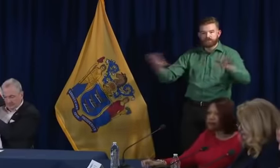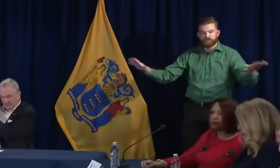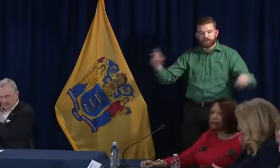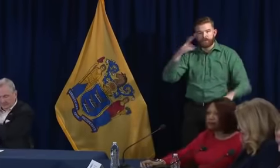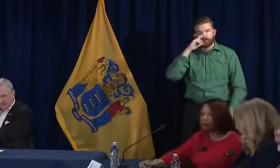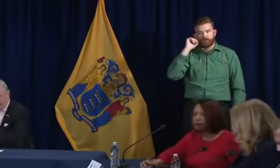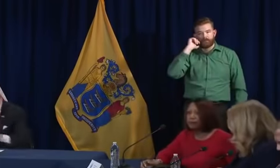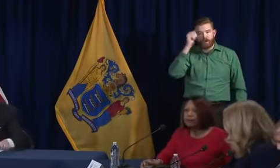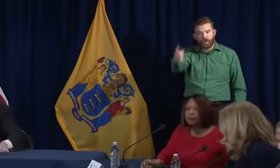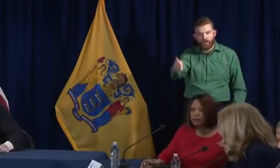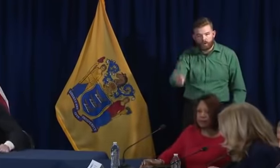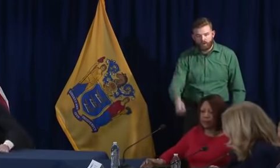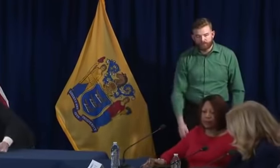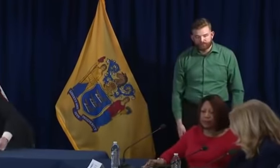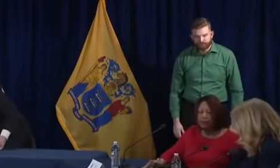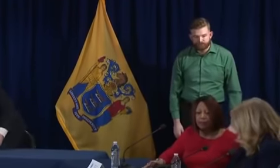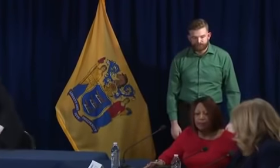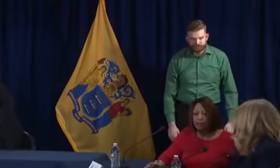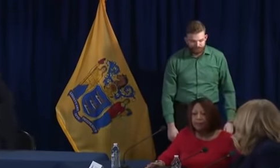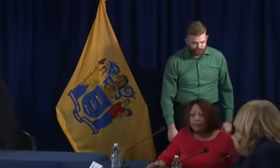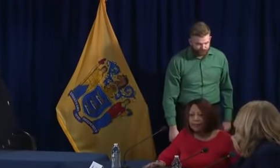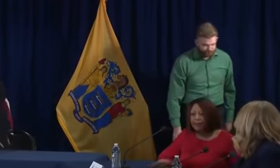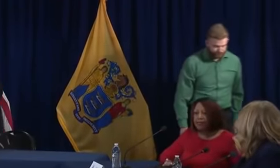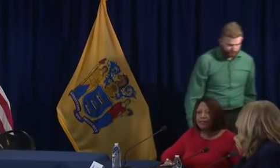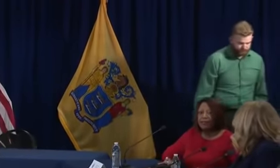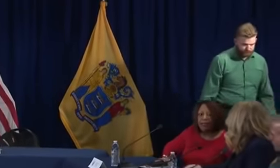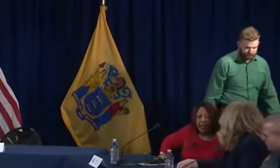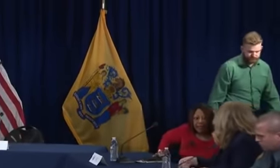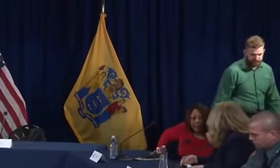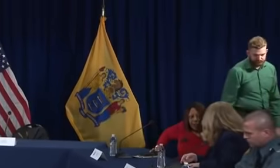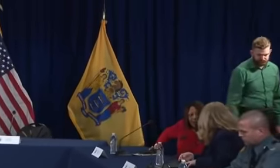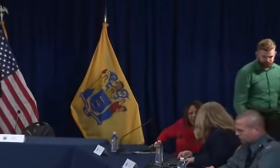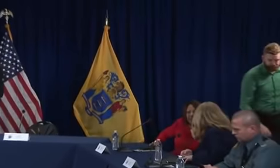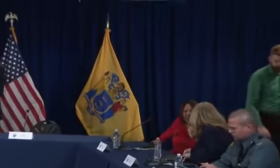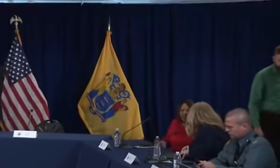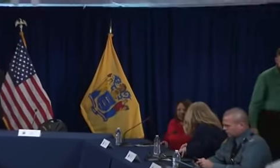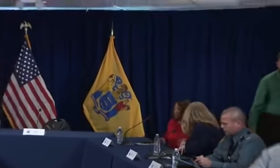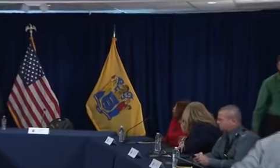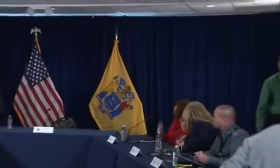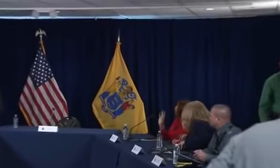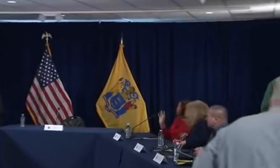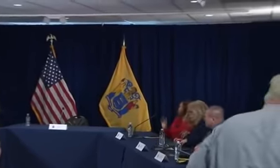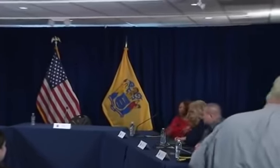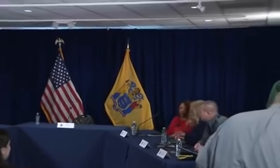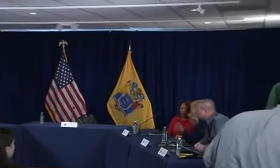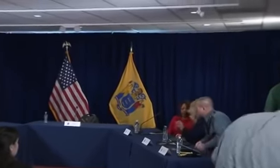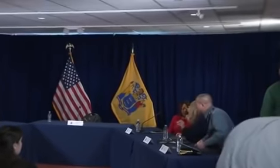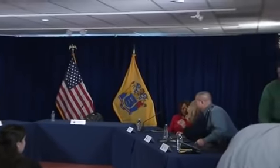See you, Judy. Sheila, see you.